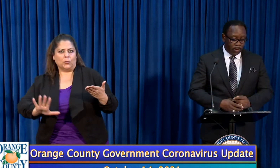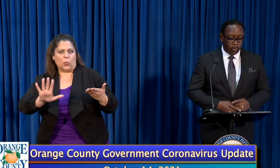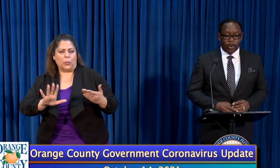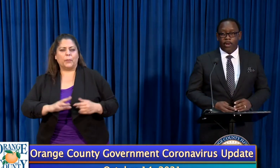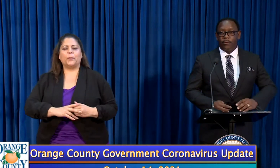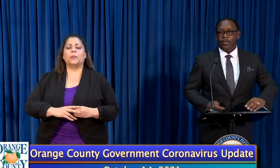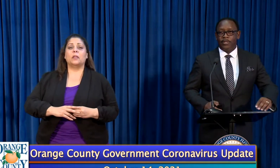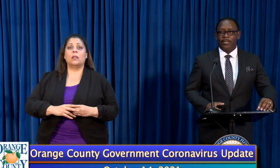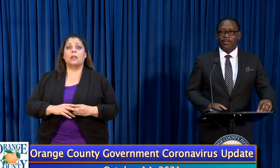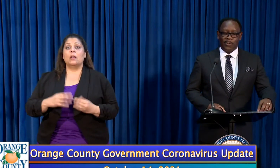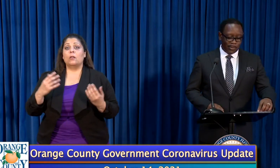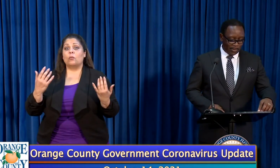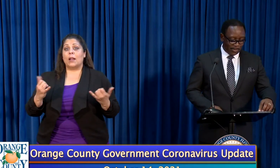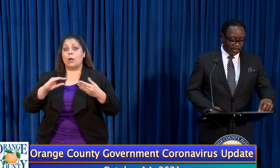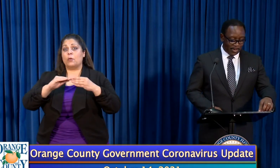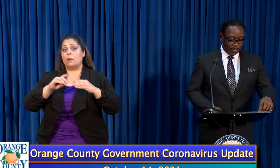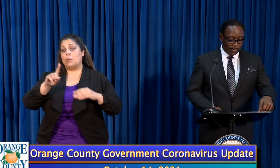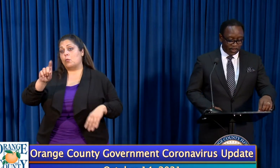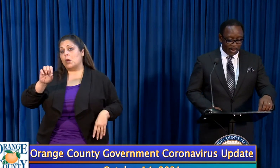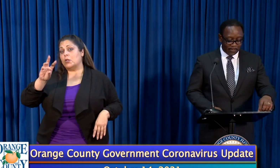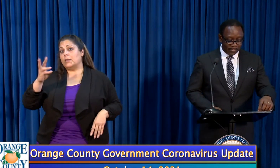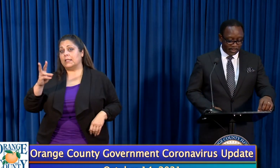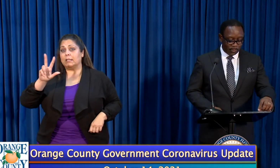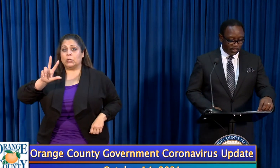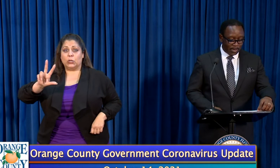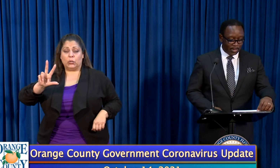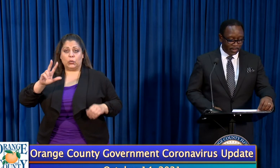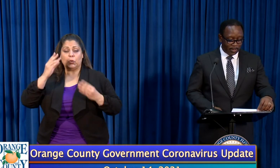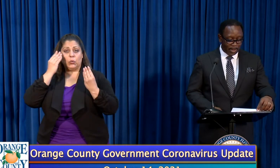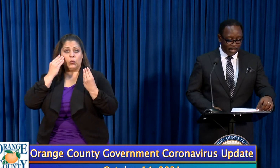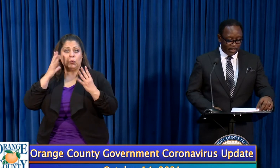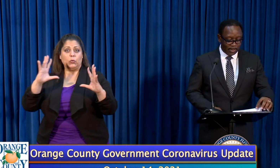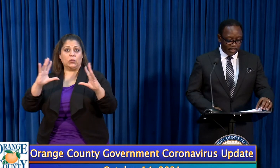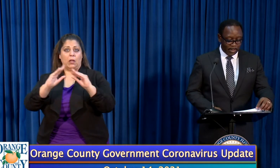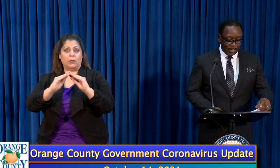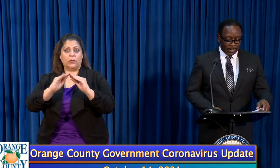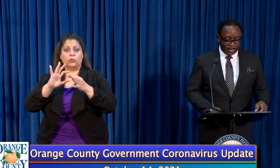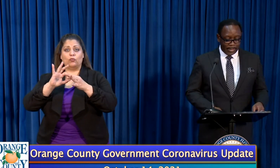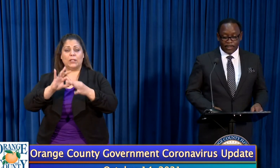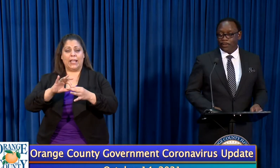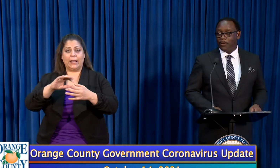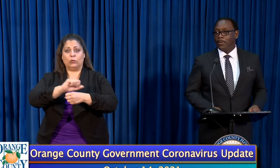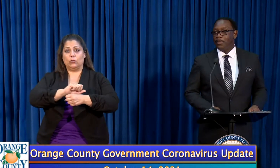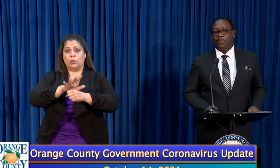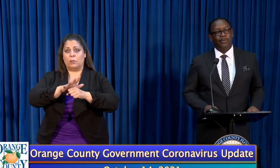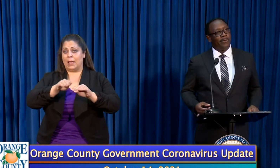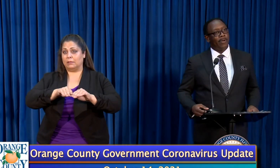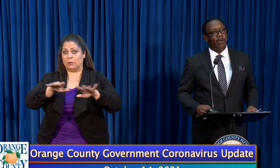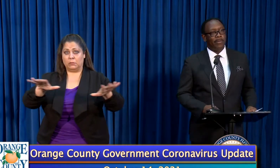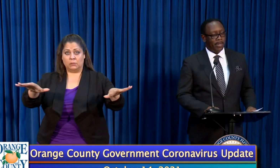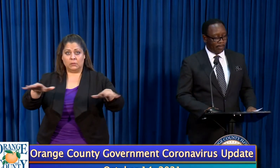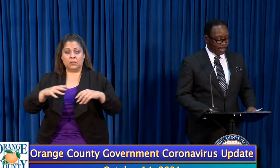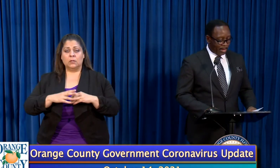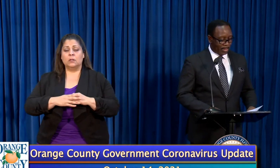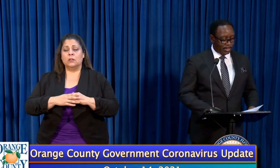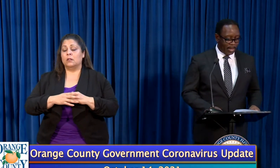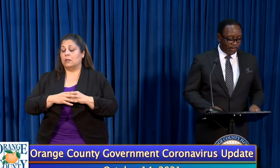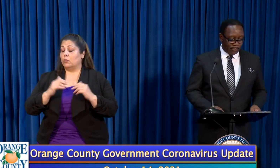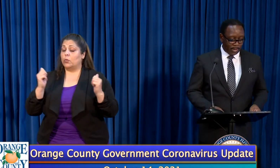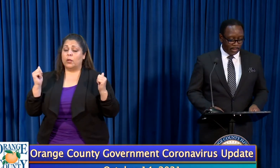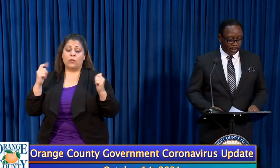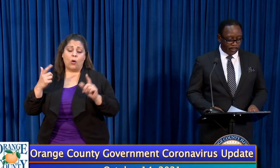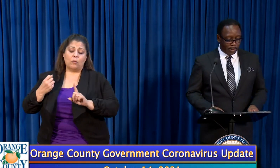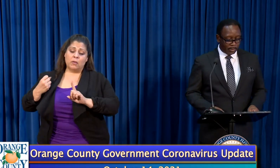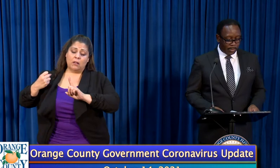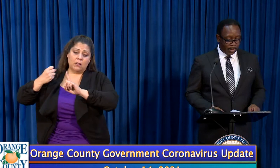our 163rd news conference in response to the pandemic. As you all know, we've all been impacted now